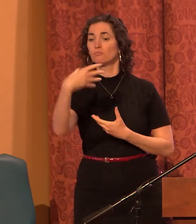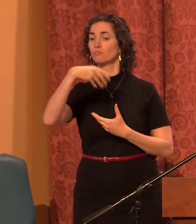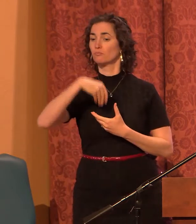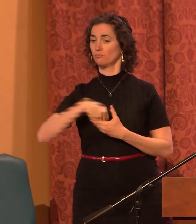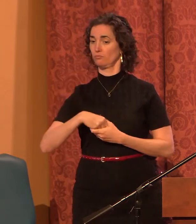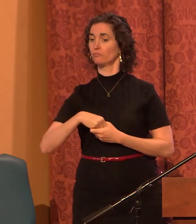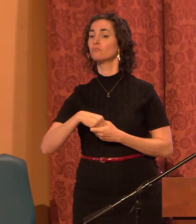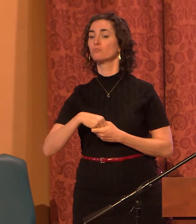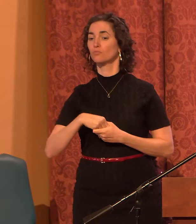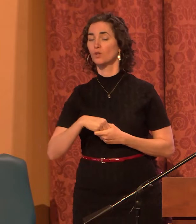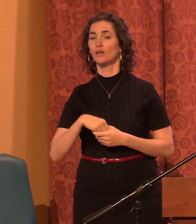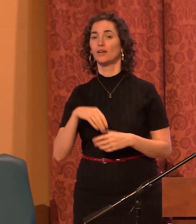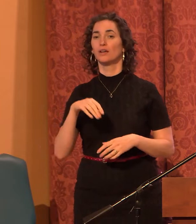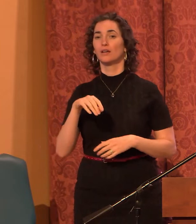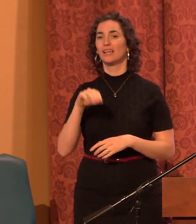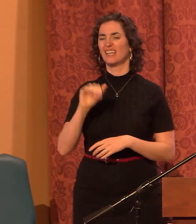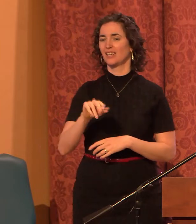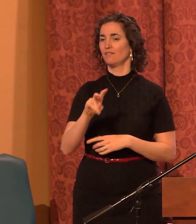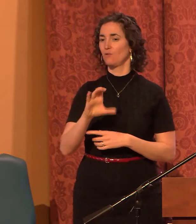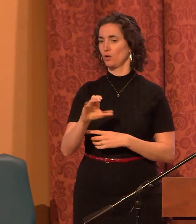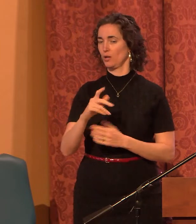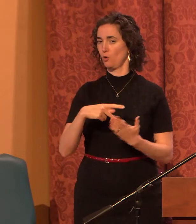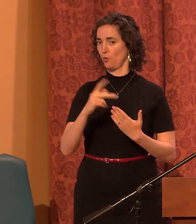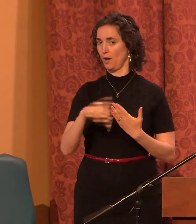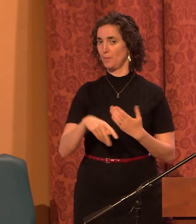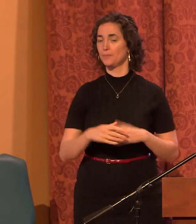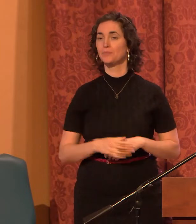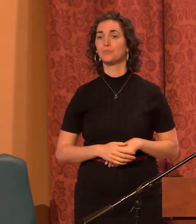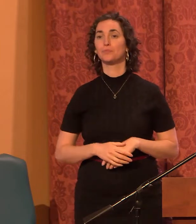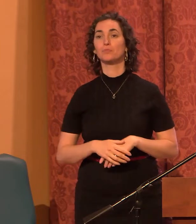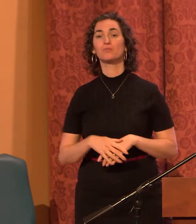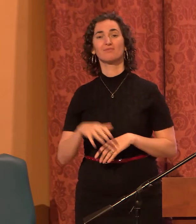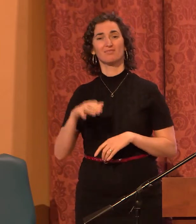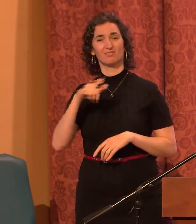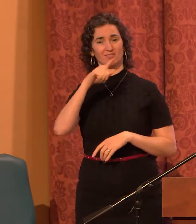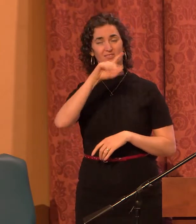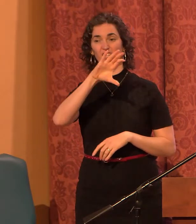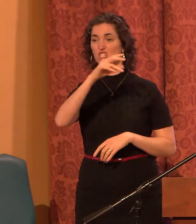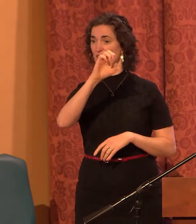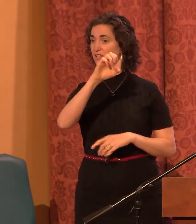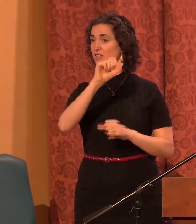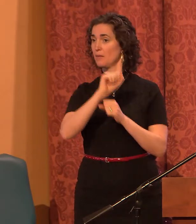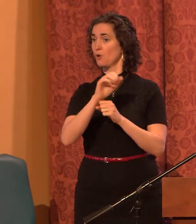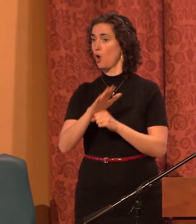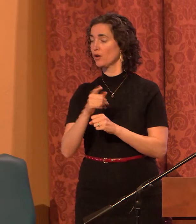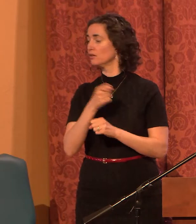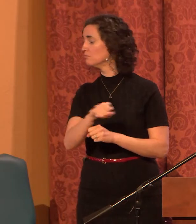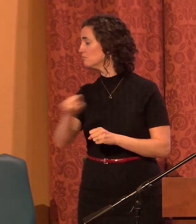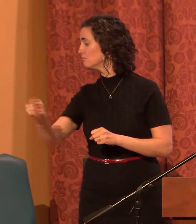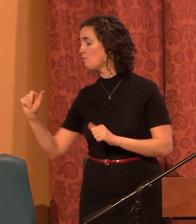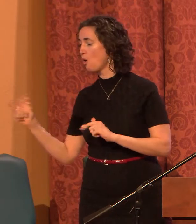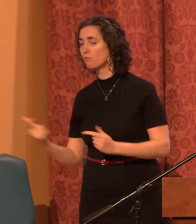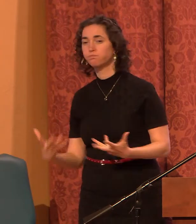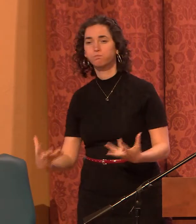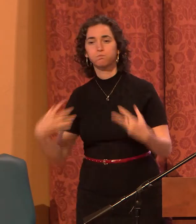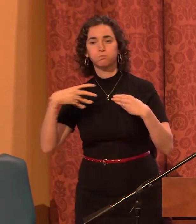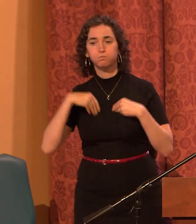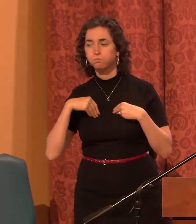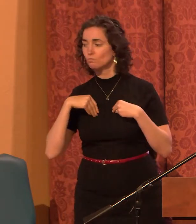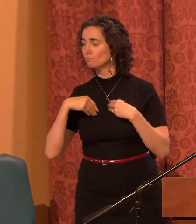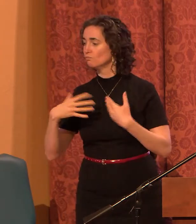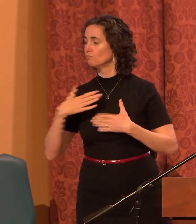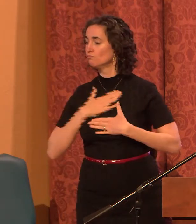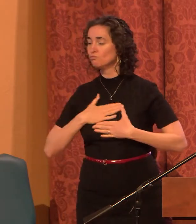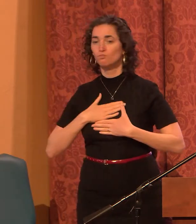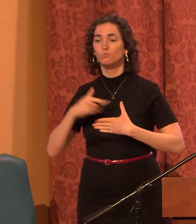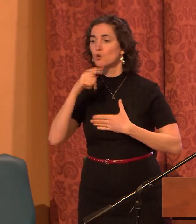ARCO's vocational program. J.P. Morgan Chase employees embraced and included